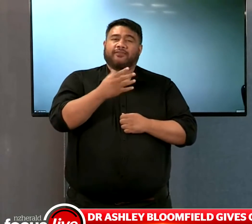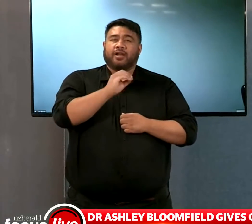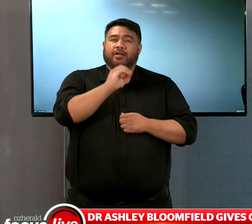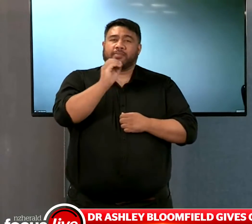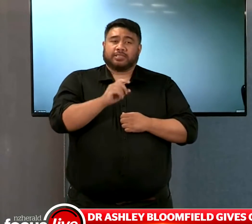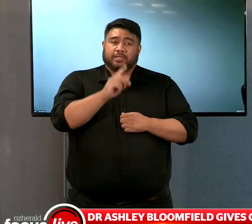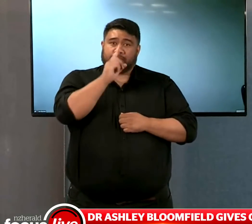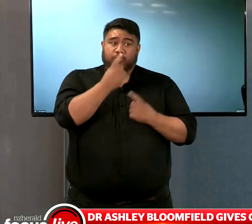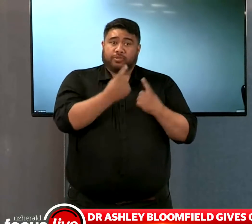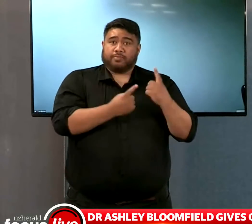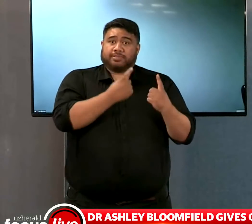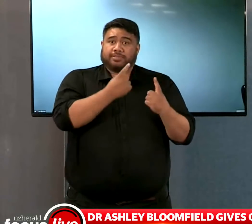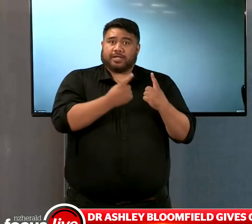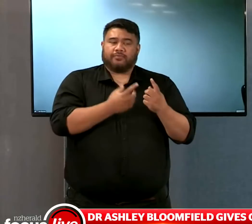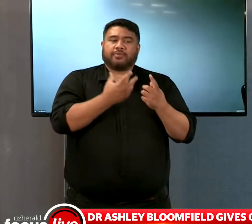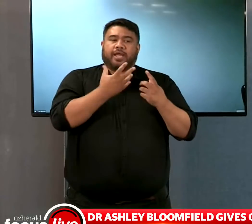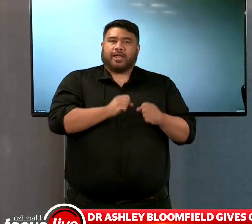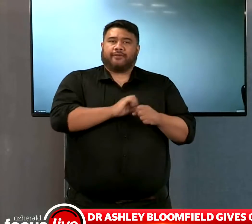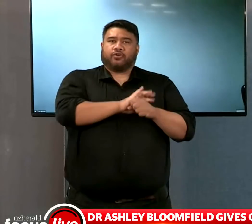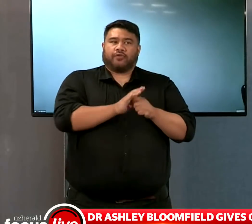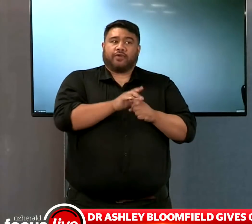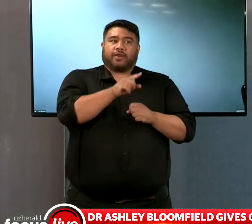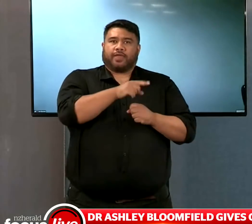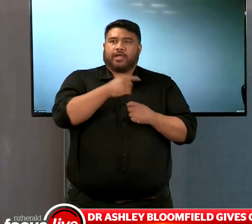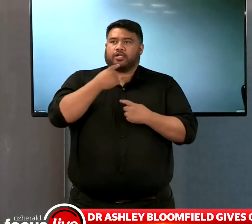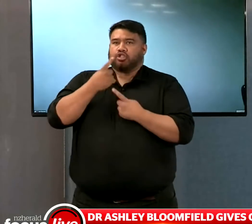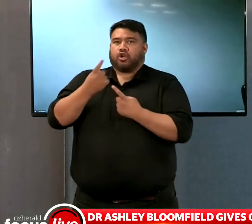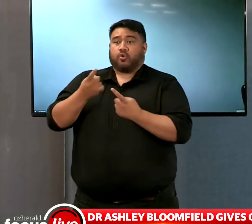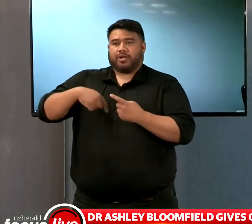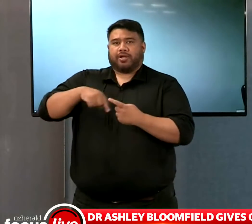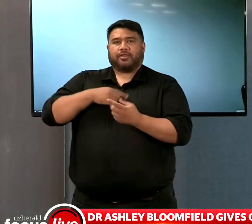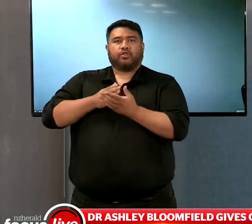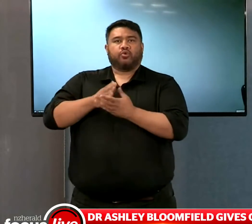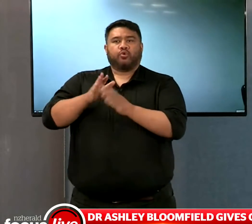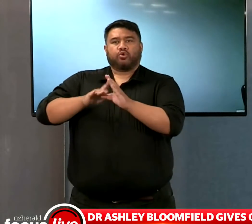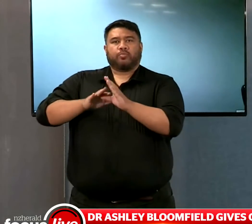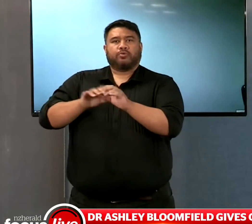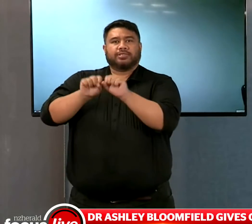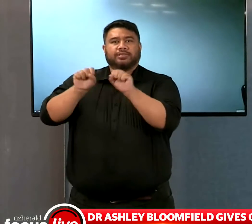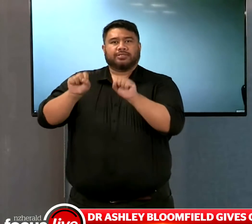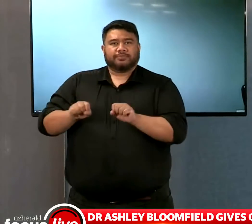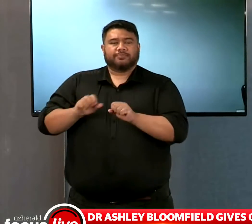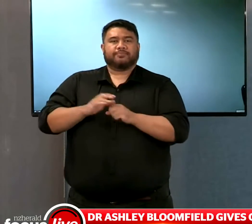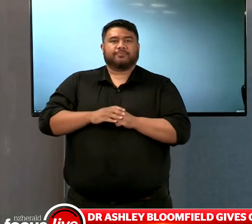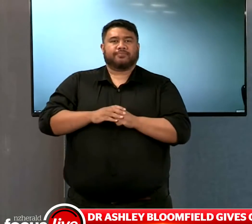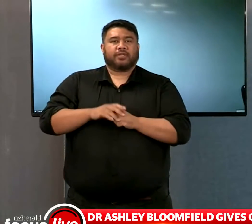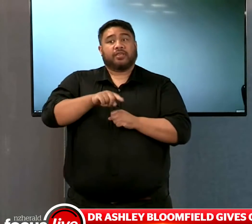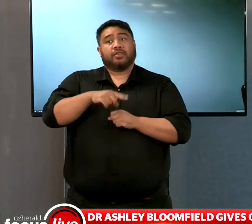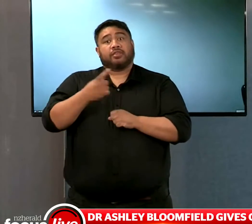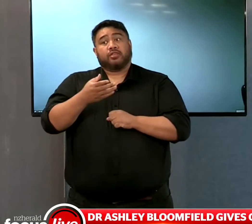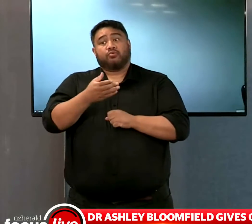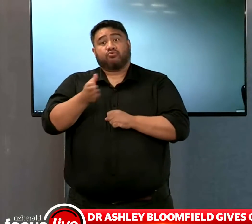people who have self-reported a positive rapid antigen test, and the balance are PCR tests.